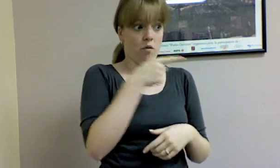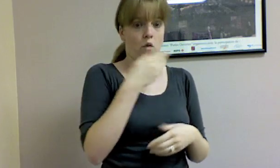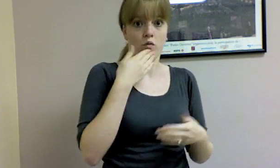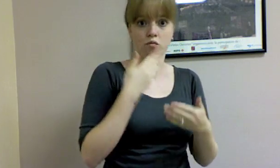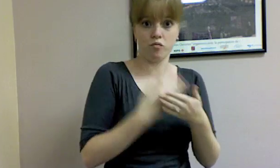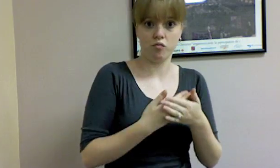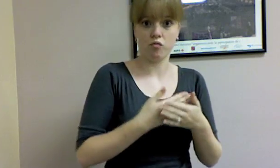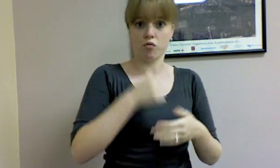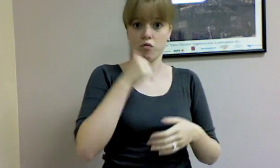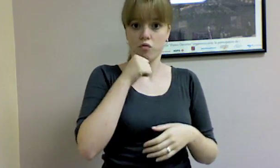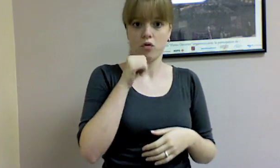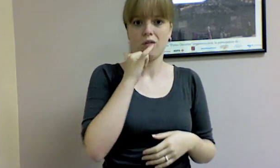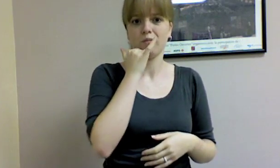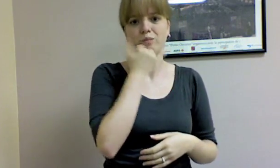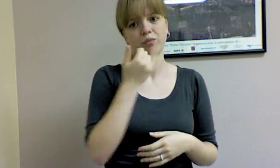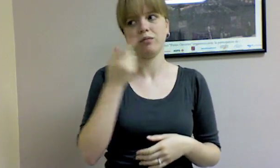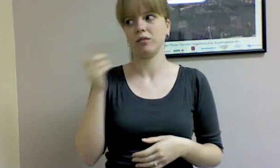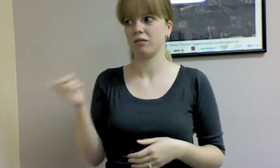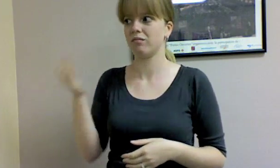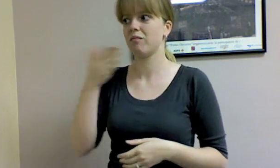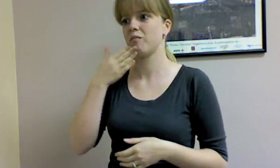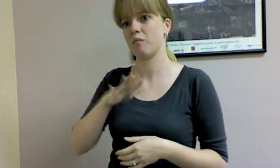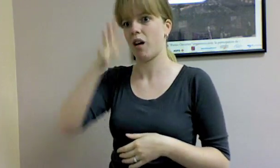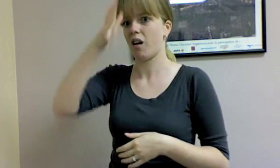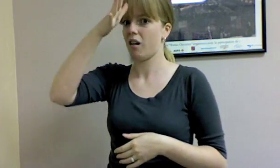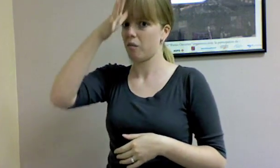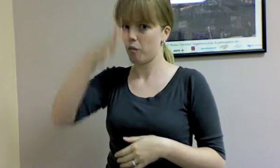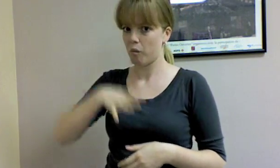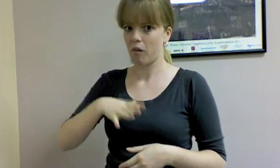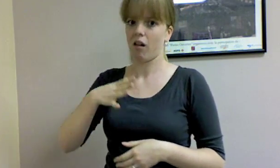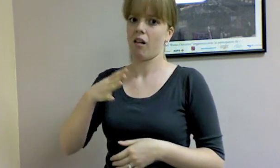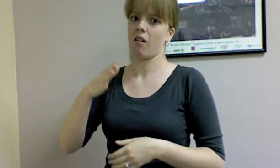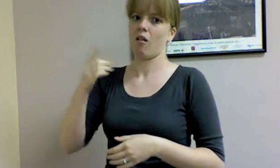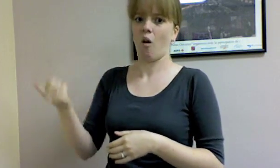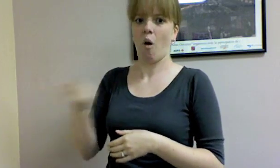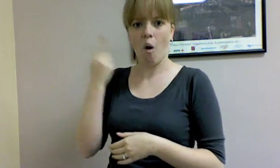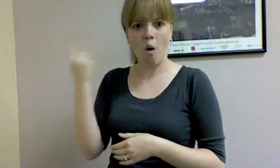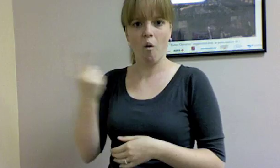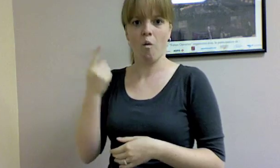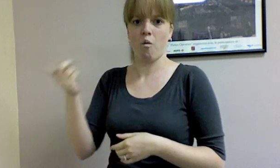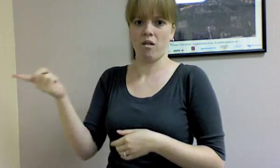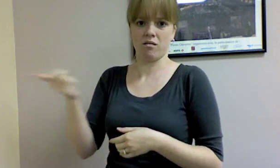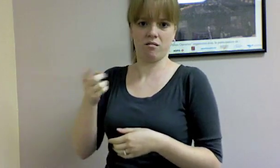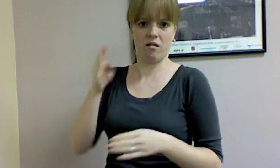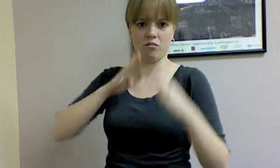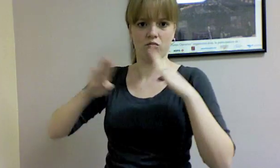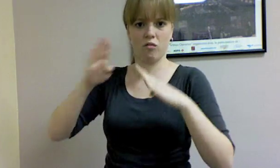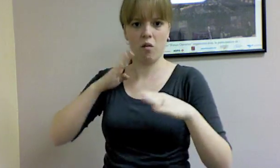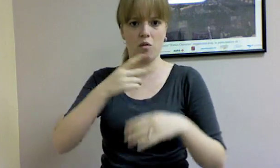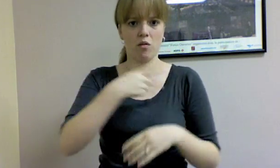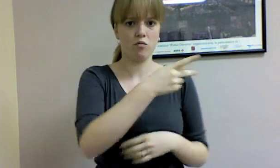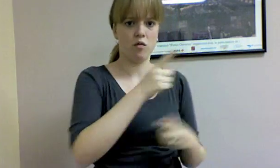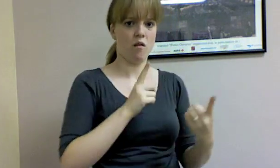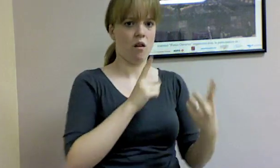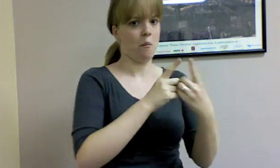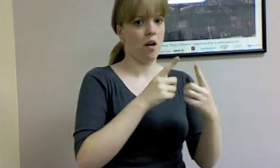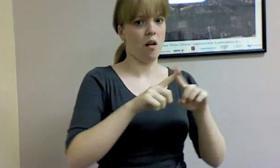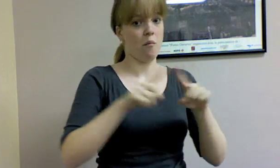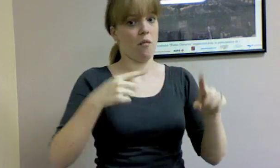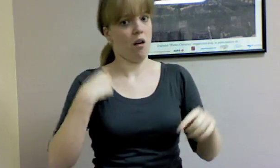caught up with the wrong guys who had a habit at being places at the wrong time. Met her during high school, and even though I knew her then, always